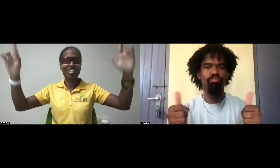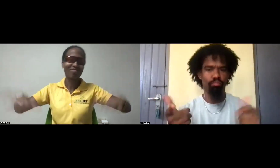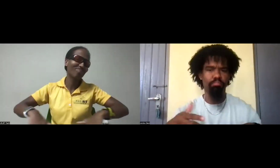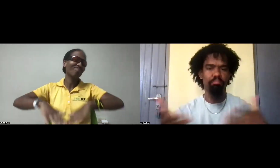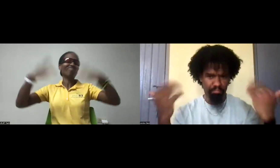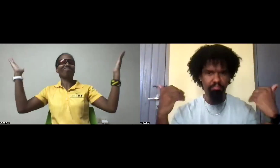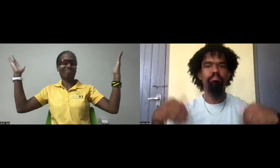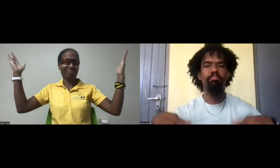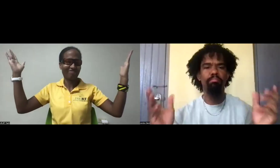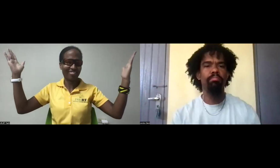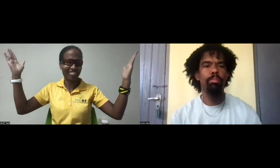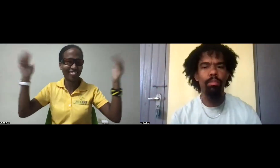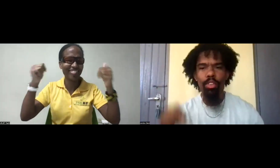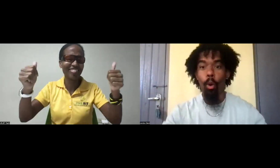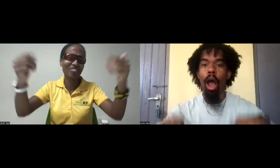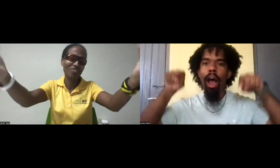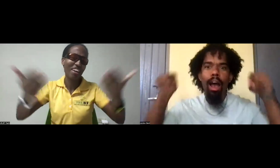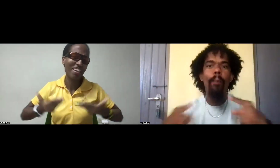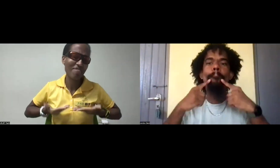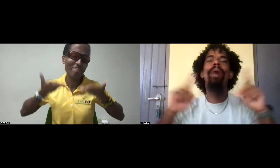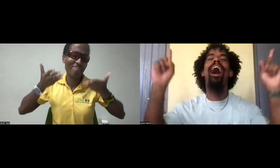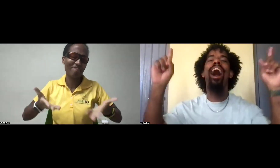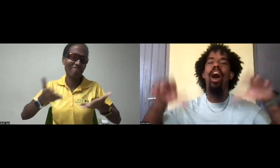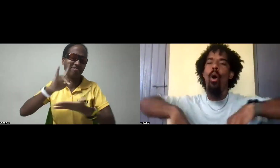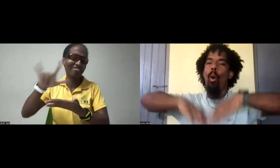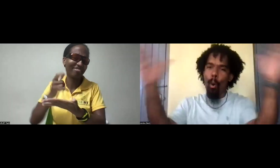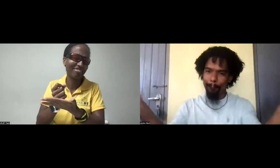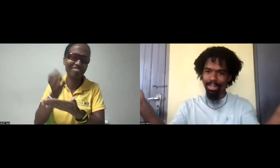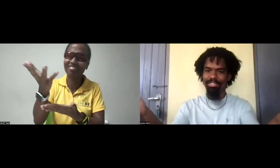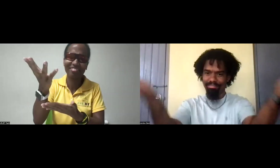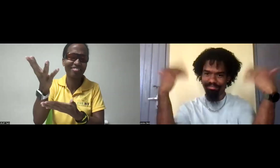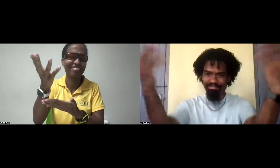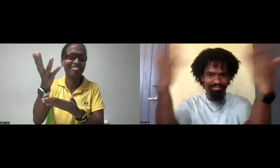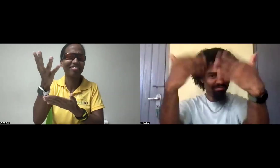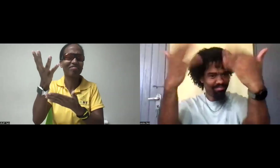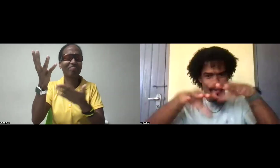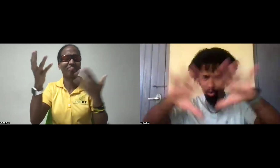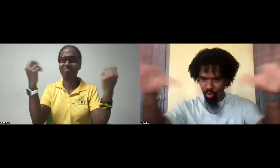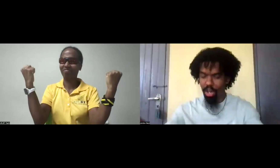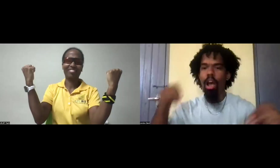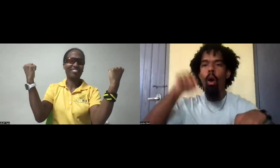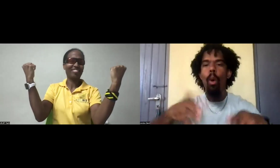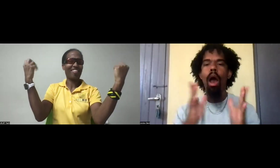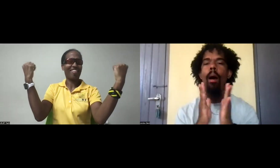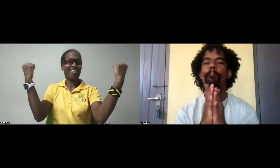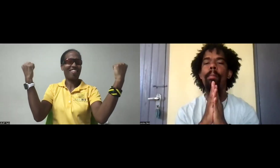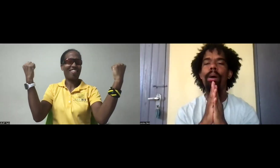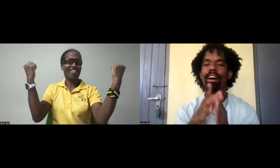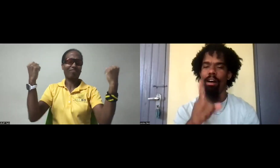All right, so now we're going to start. All right, so welcome, all right, to